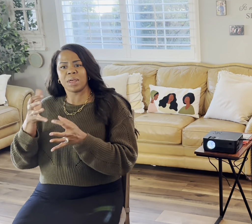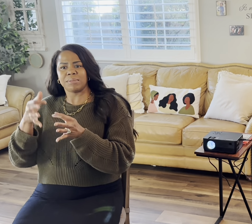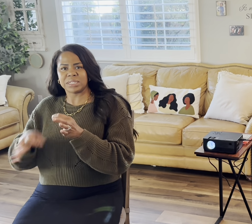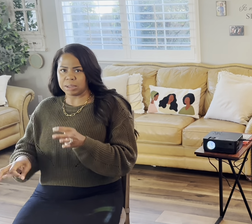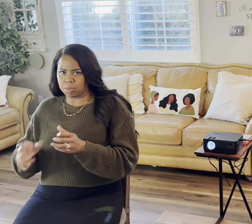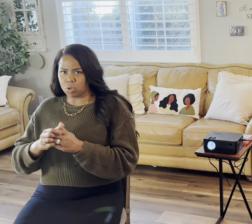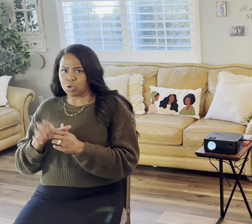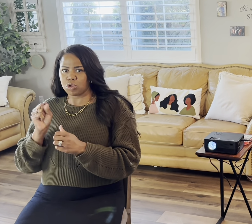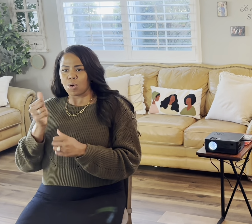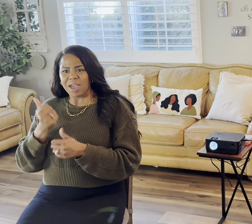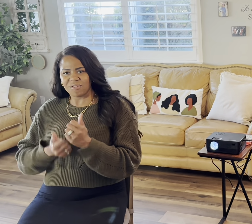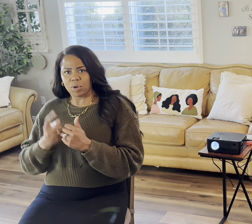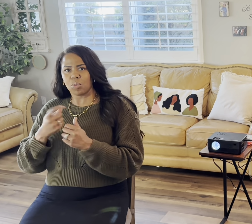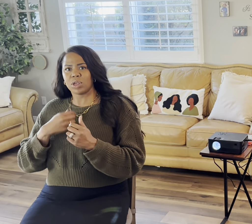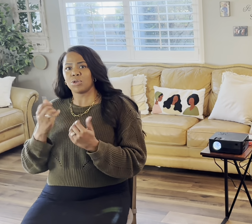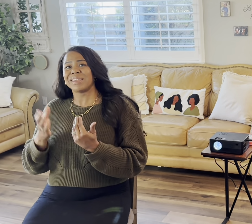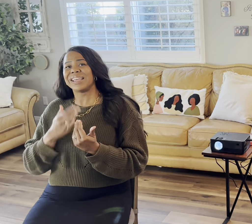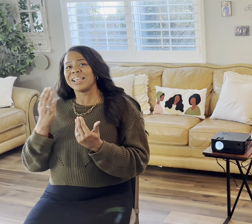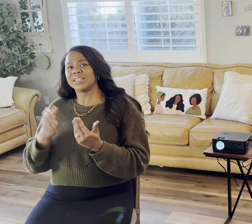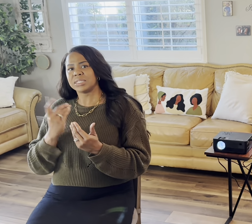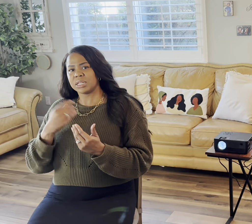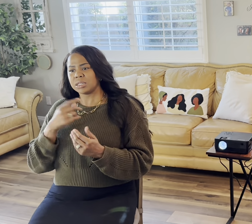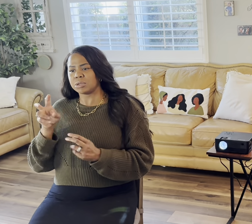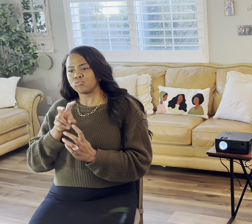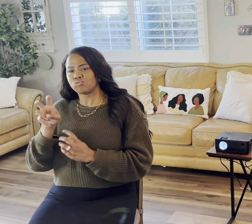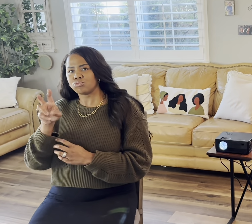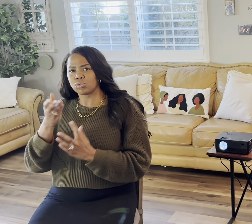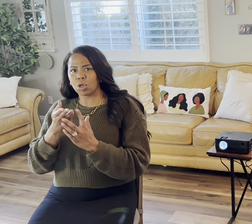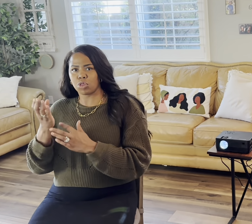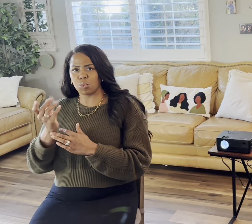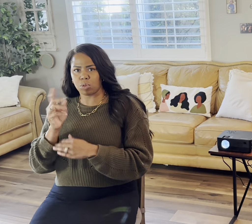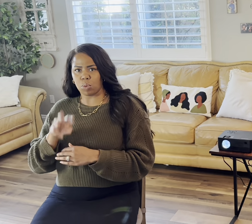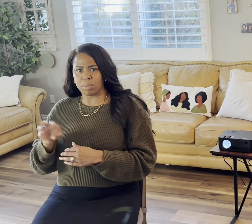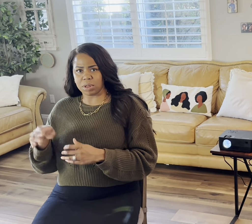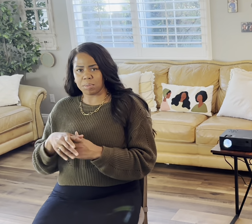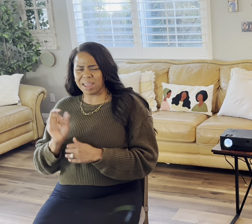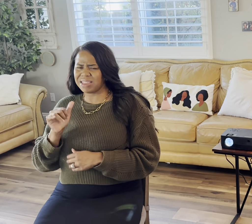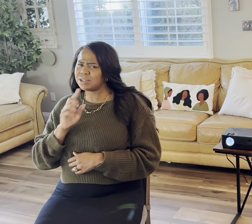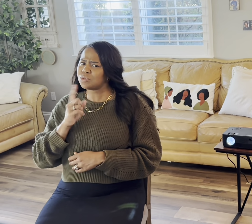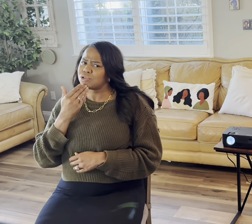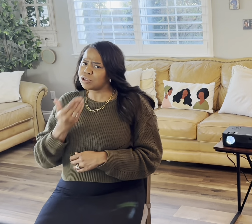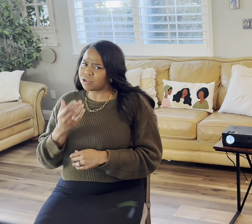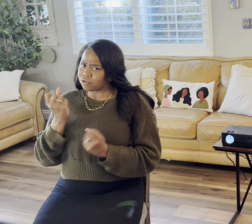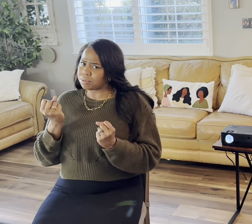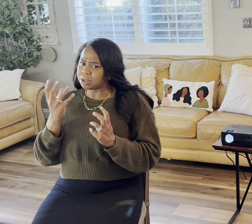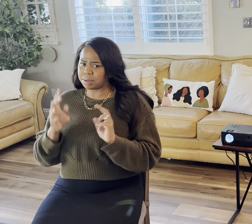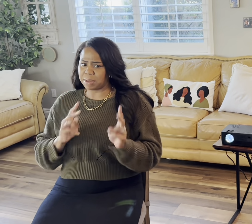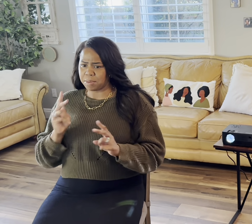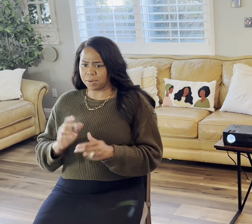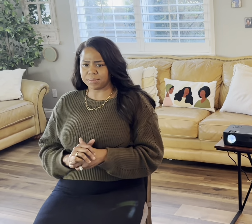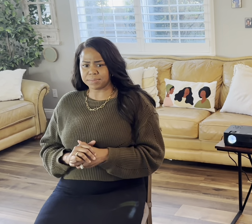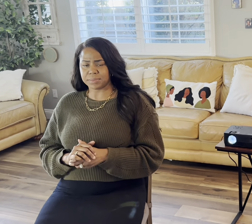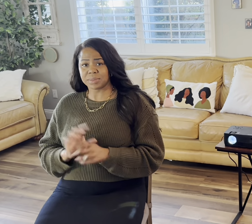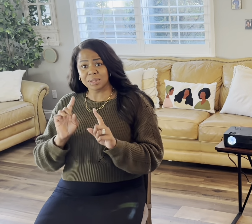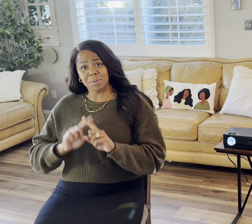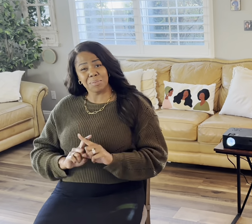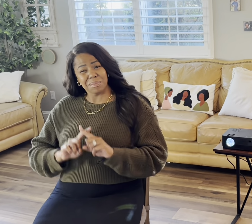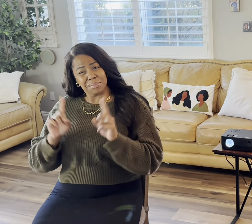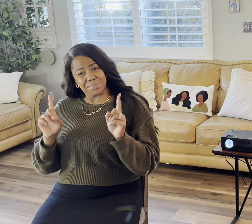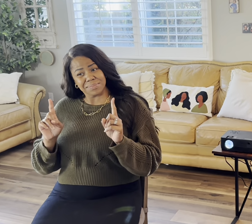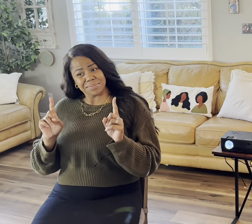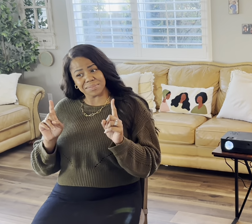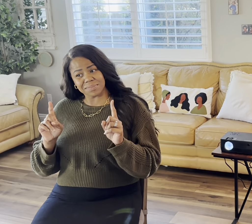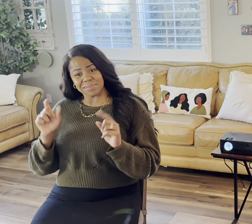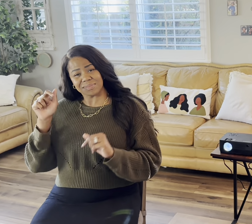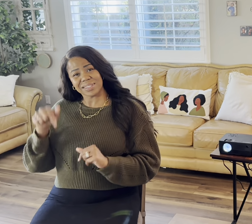their system and apply for jobs, which is really good for many of us. However,